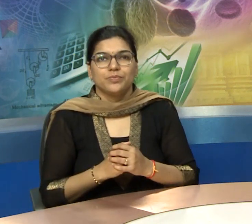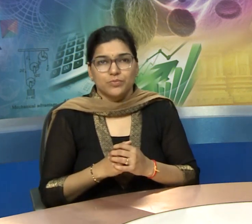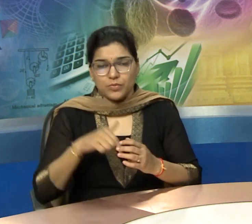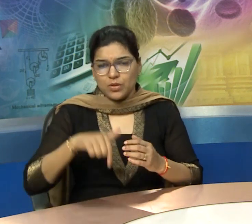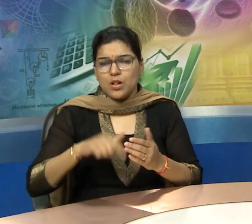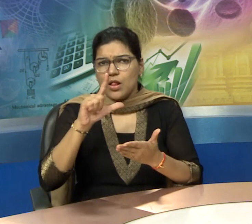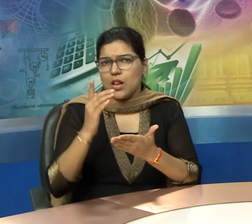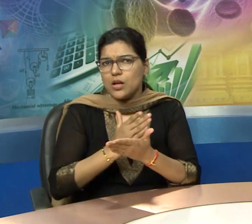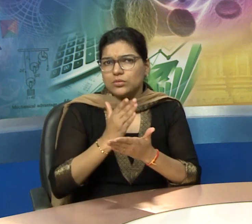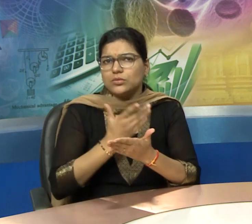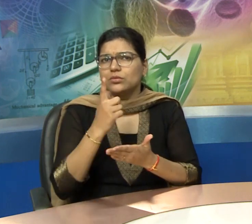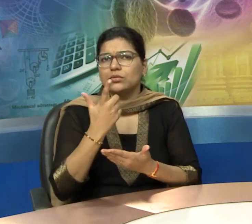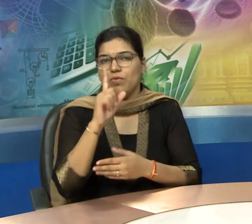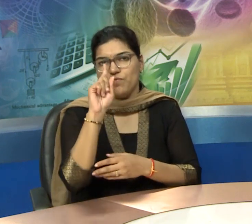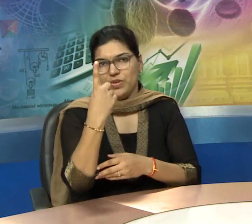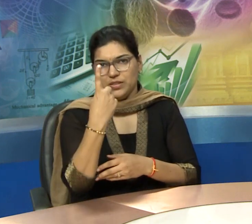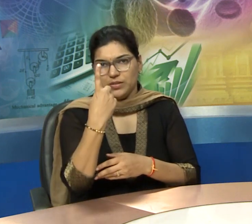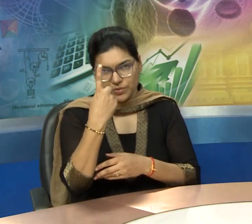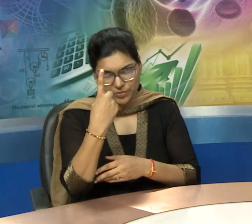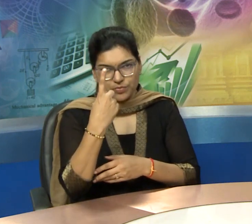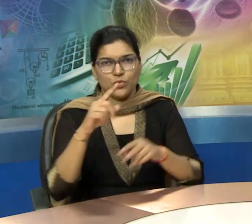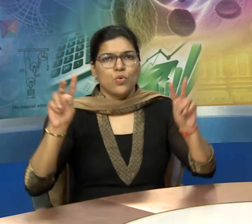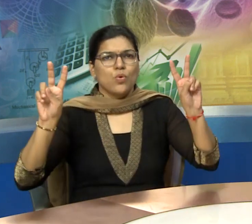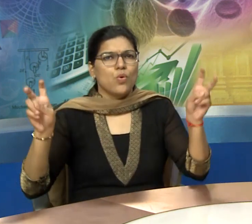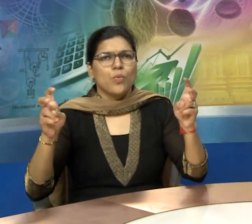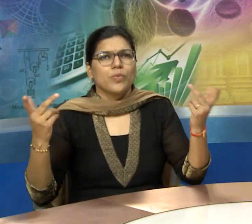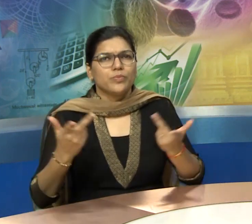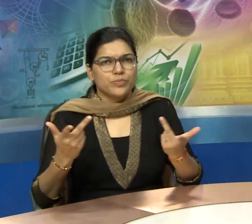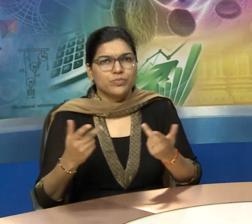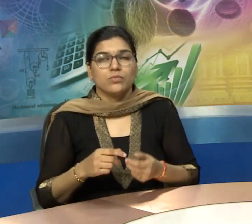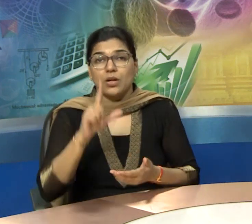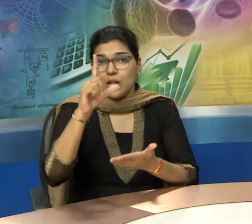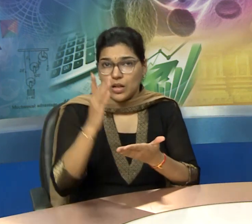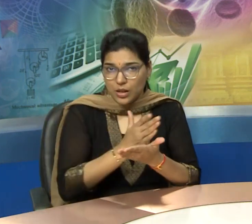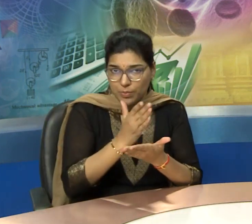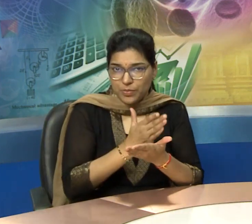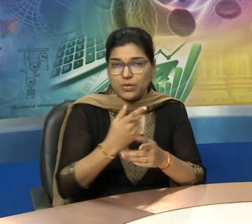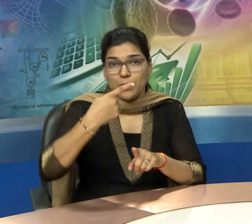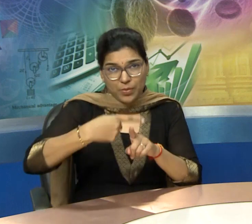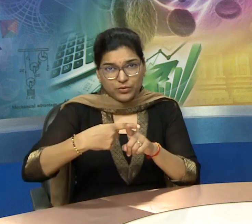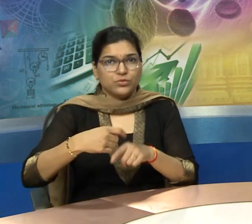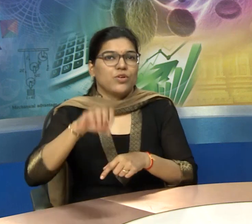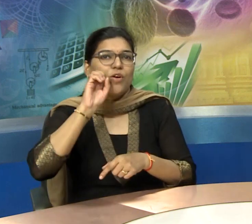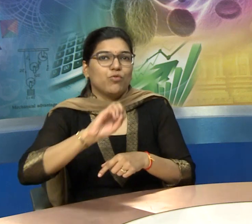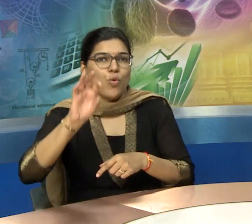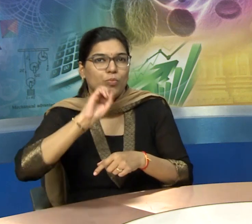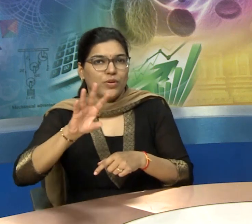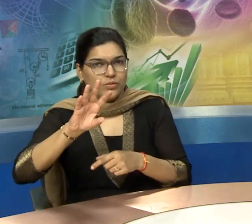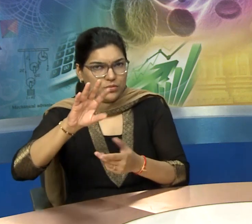sciences. Code number for this subject is 339. We are doing lesson number 1.